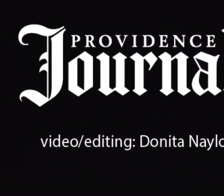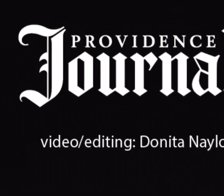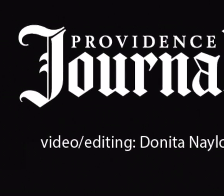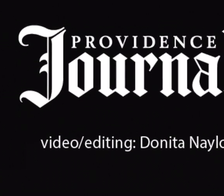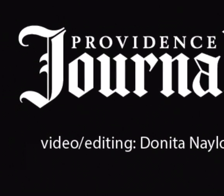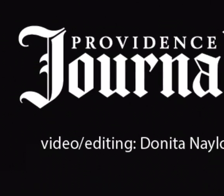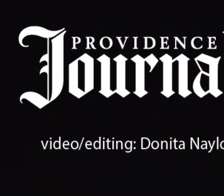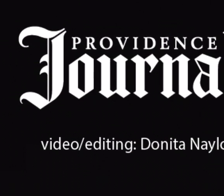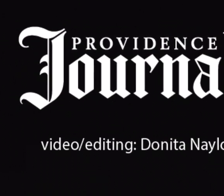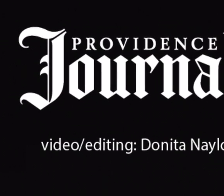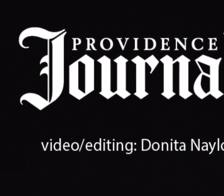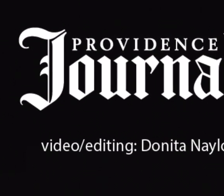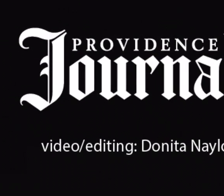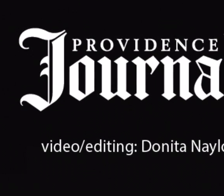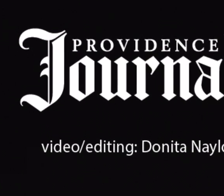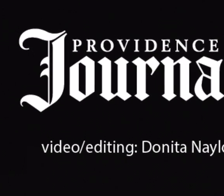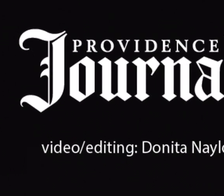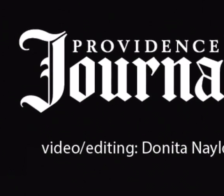We're there. We're out. We're on the other side. We're out. here at the School of the Deaf. We're We're